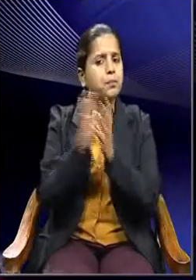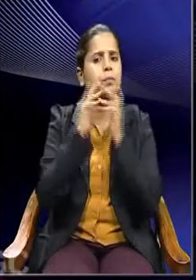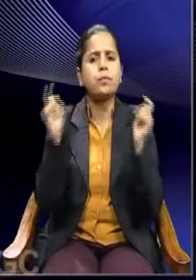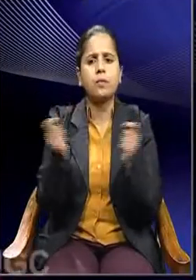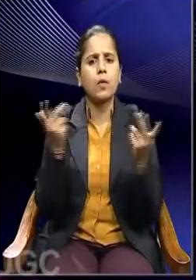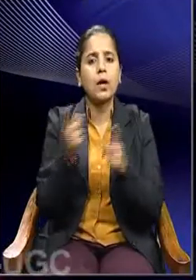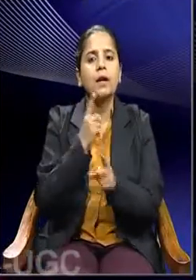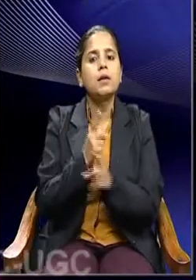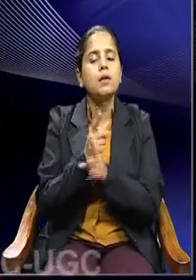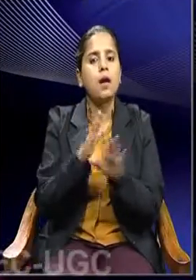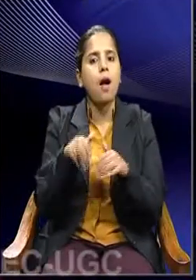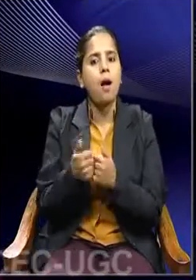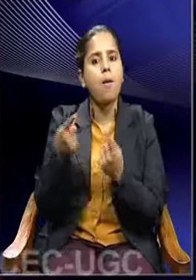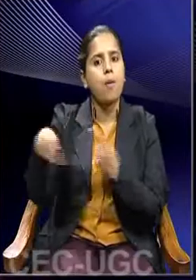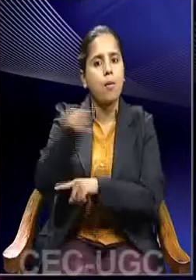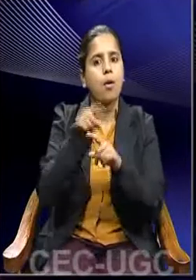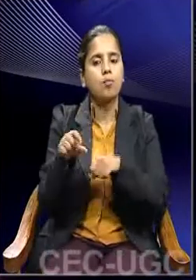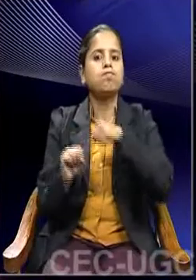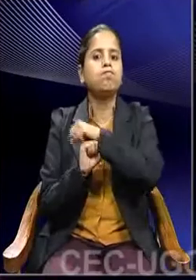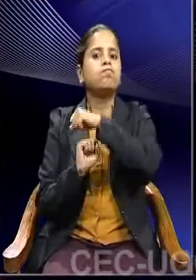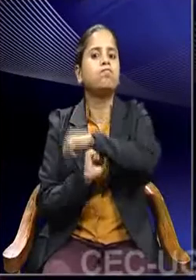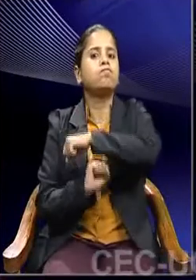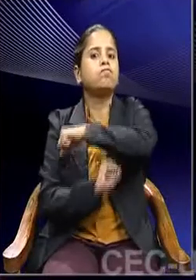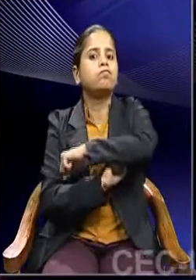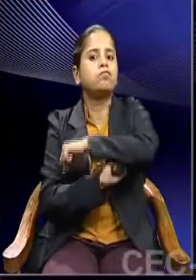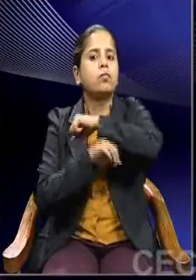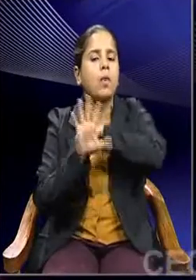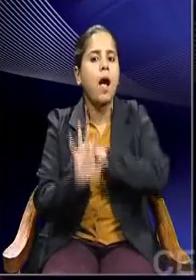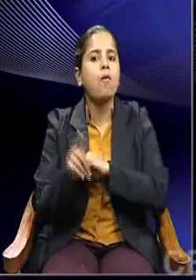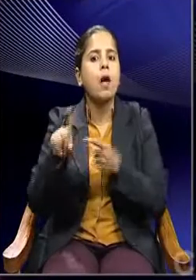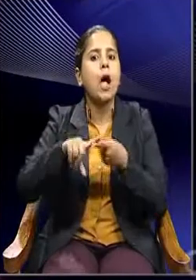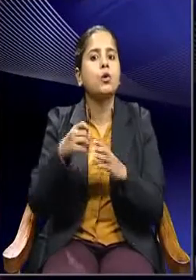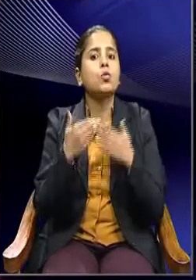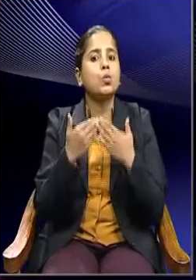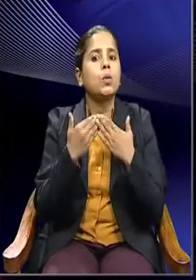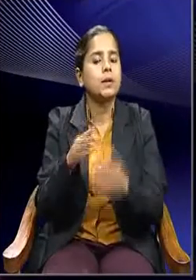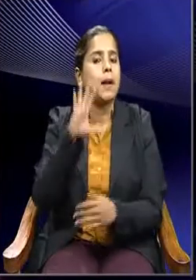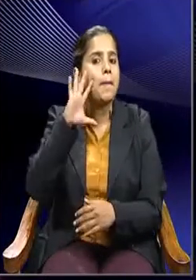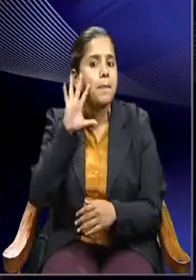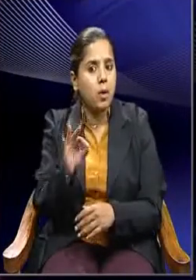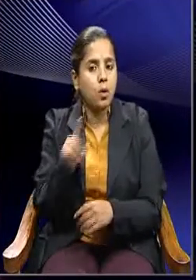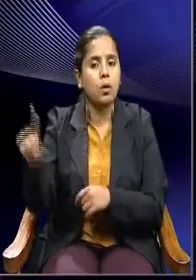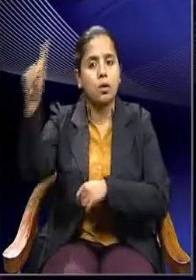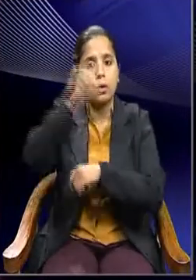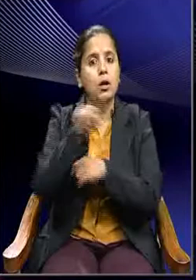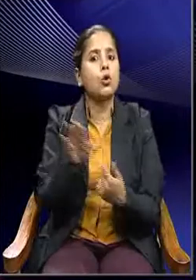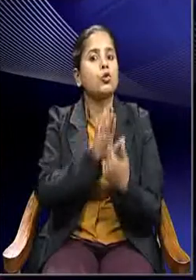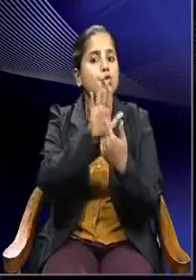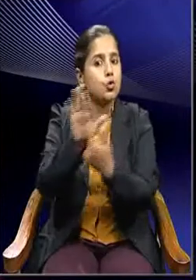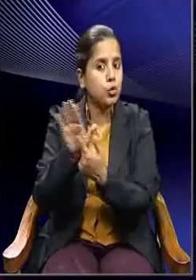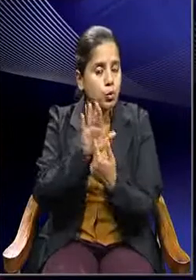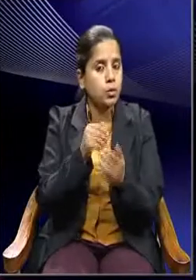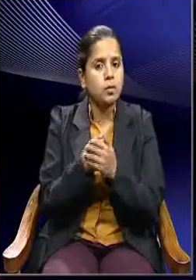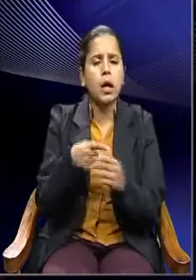how teachers are pillars of education. The day also reflects on